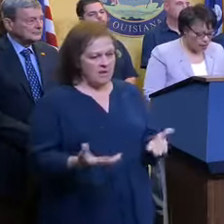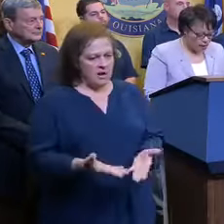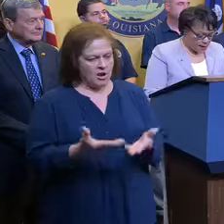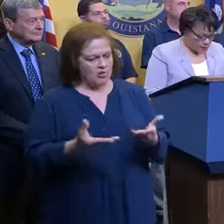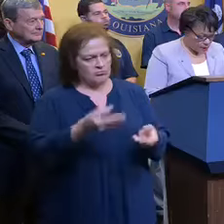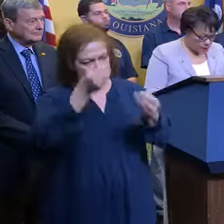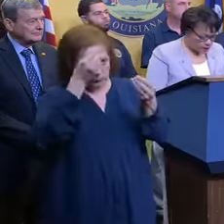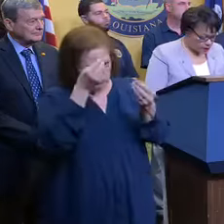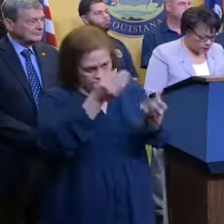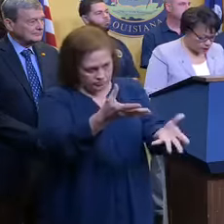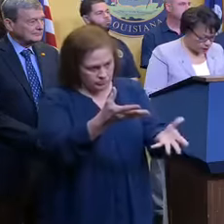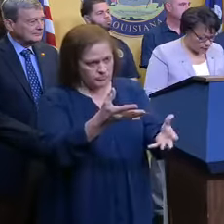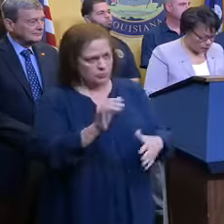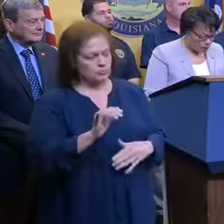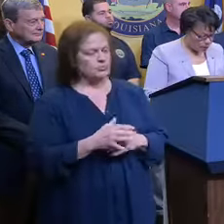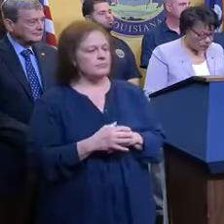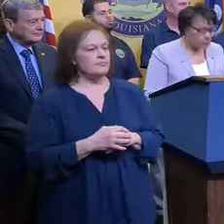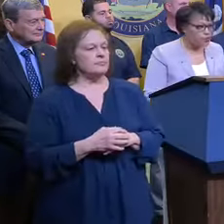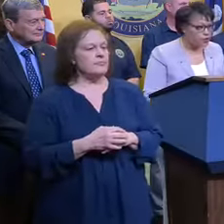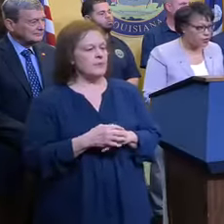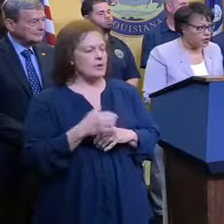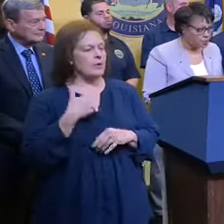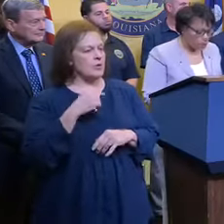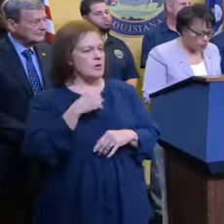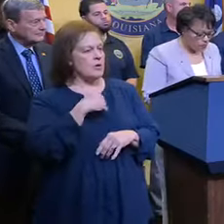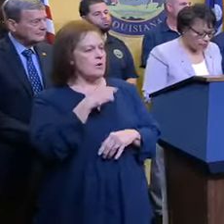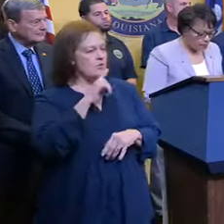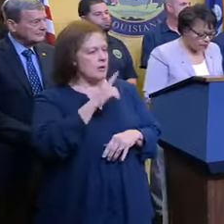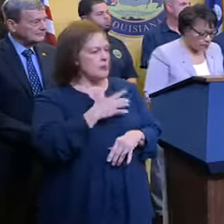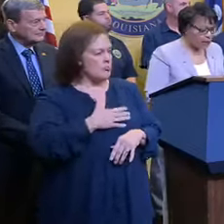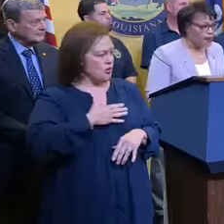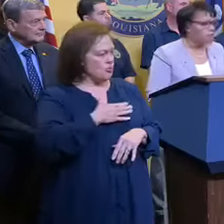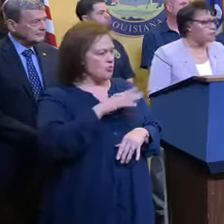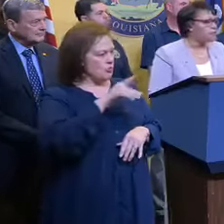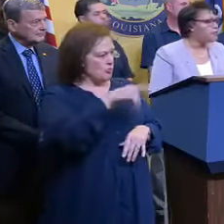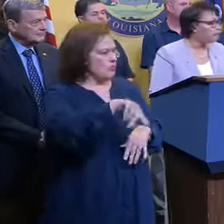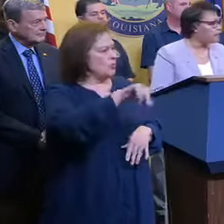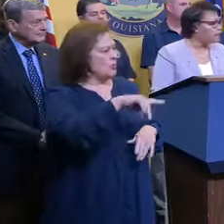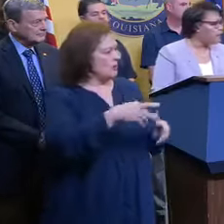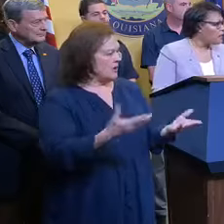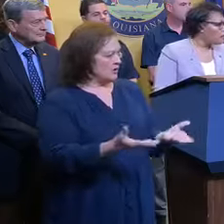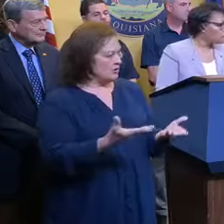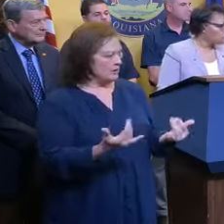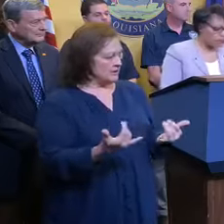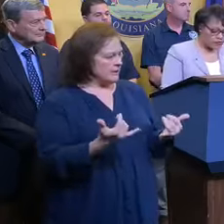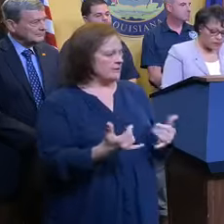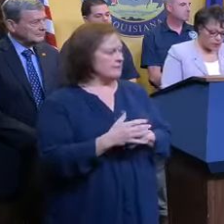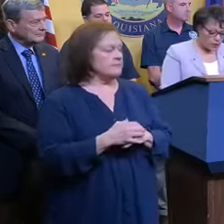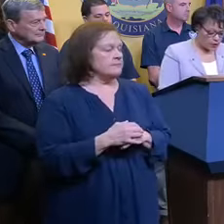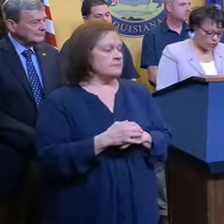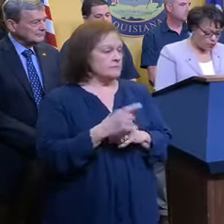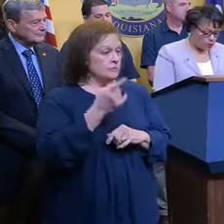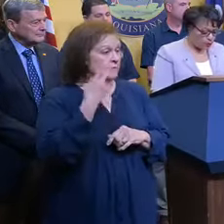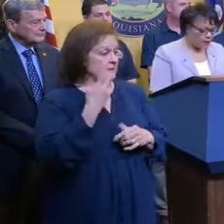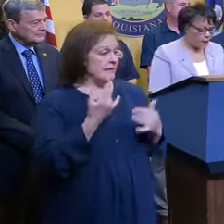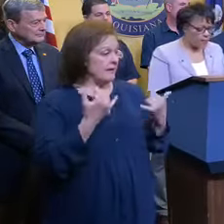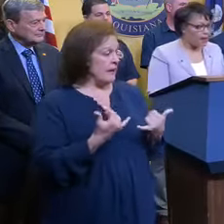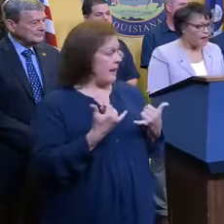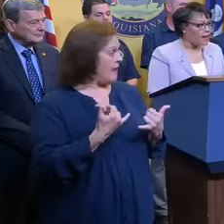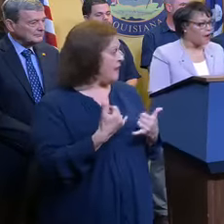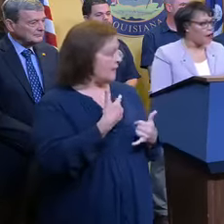you. But we also and always appreciate you being here. This evening, as you can see, we are